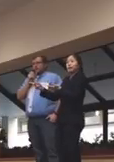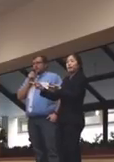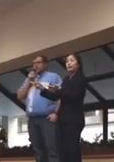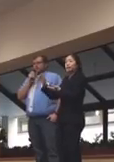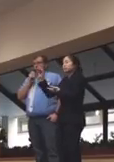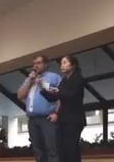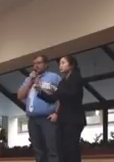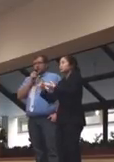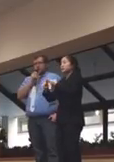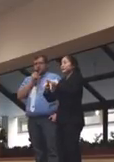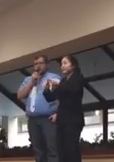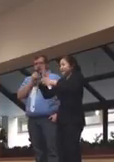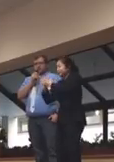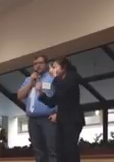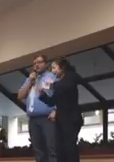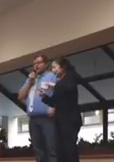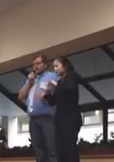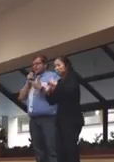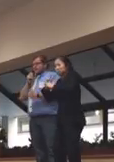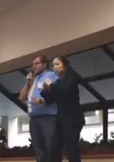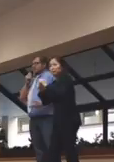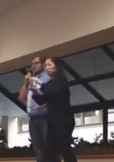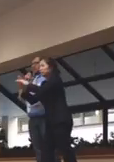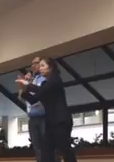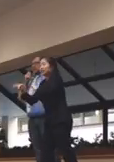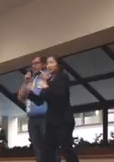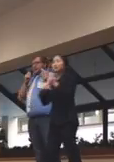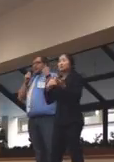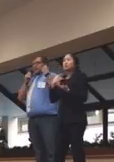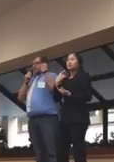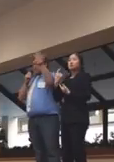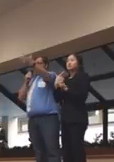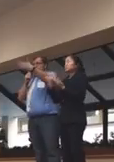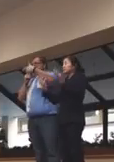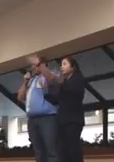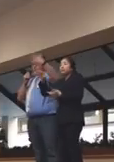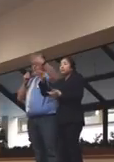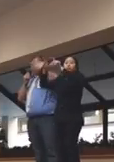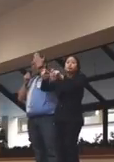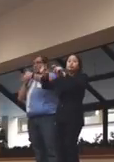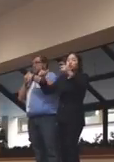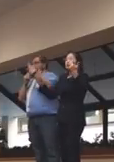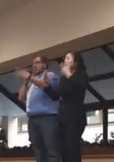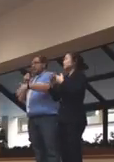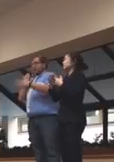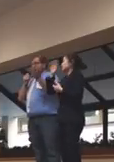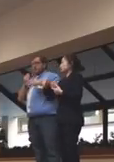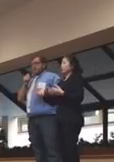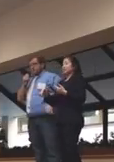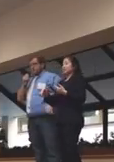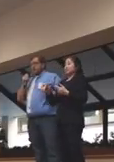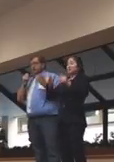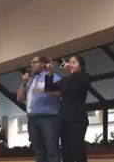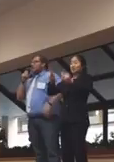gap is, where the shortcomings are? Is it the test? I know we've had how many different, it's a valid